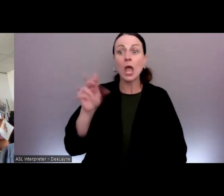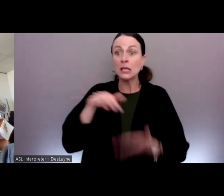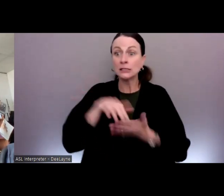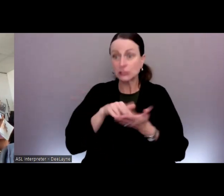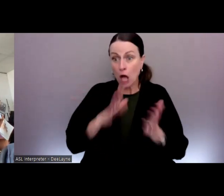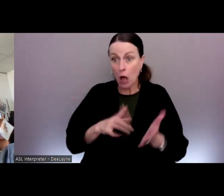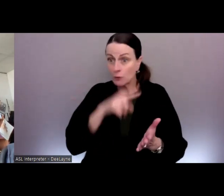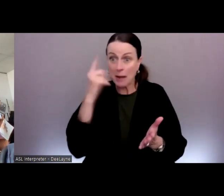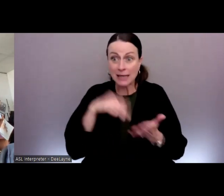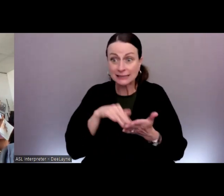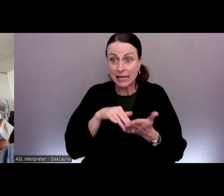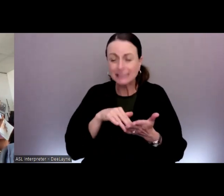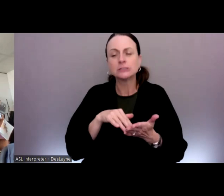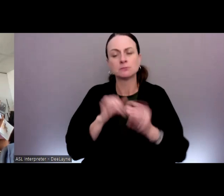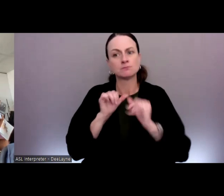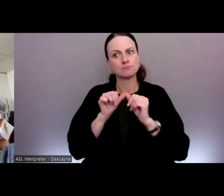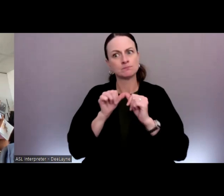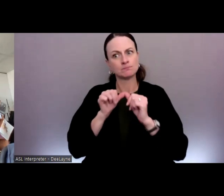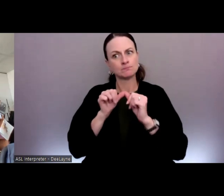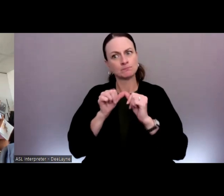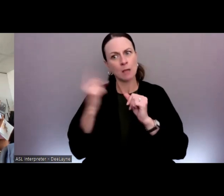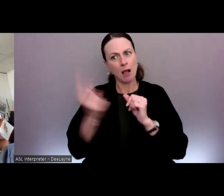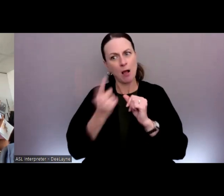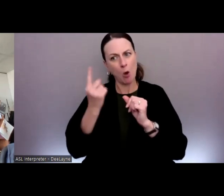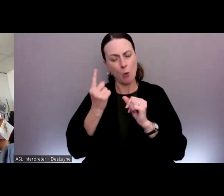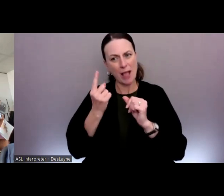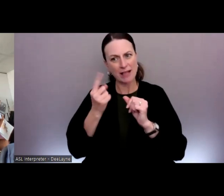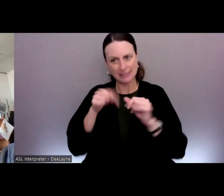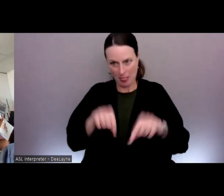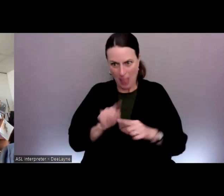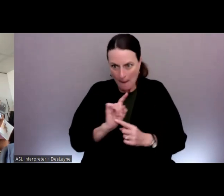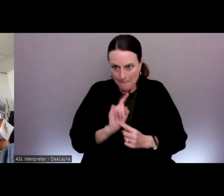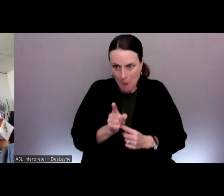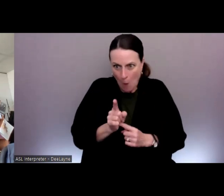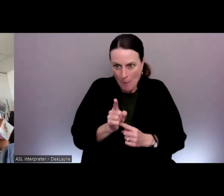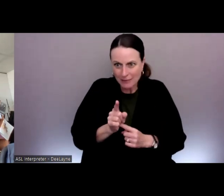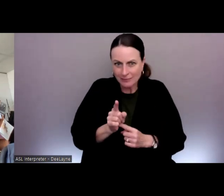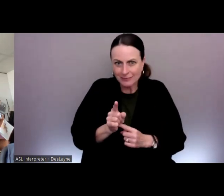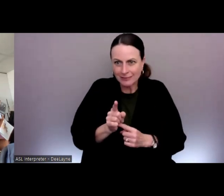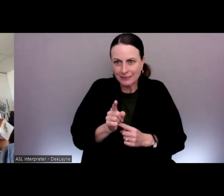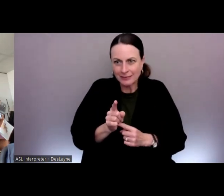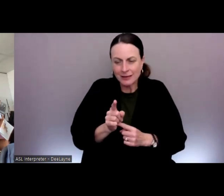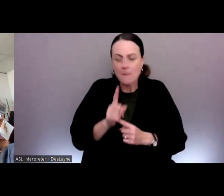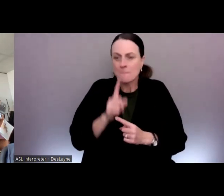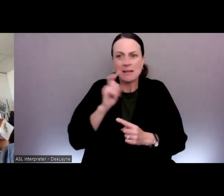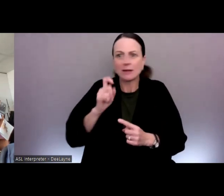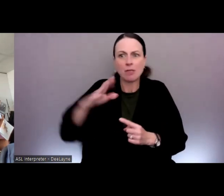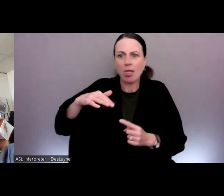to remain always in the moment of its impure arrival.